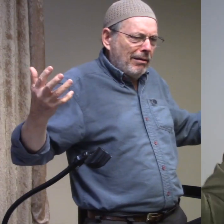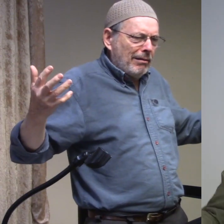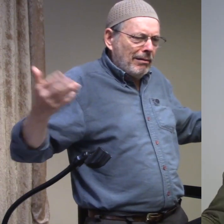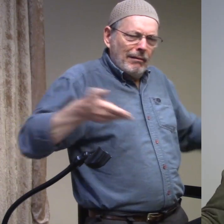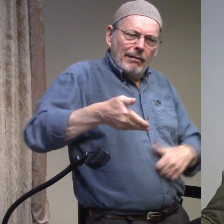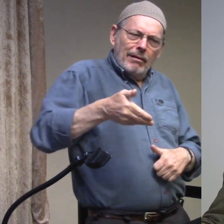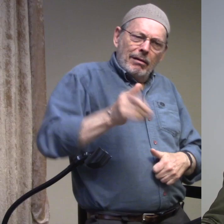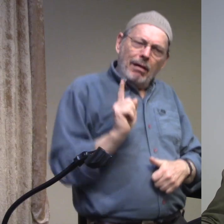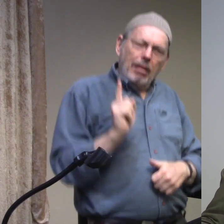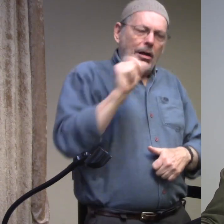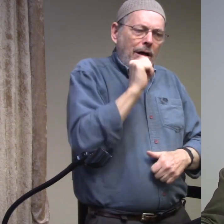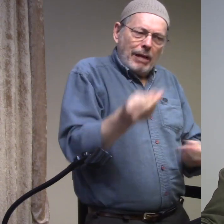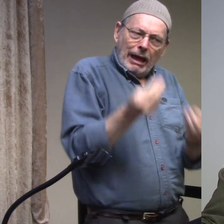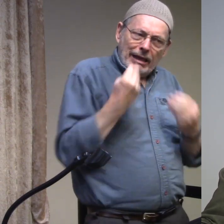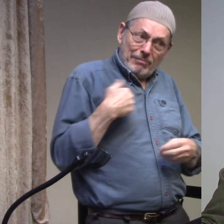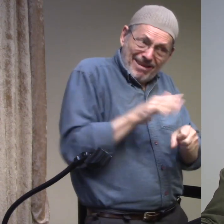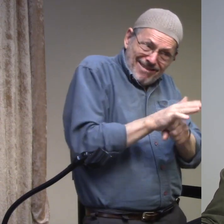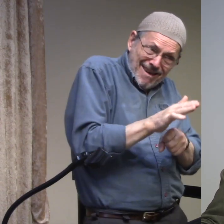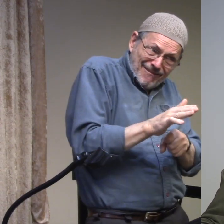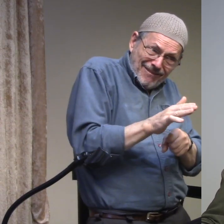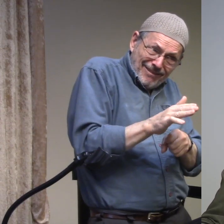Allah didn't give me enough.